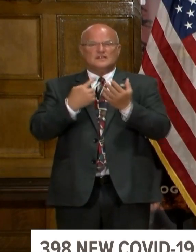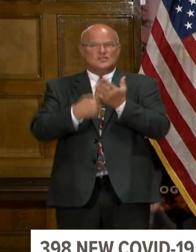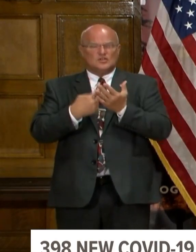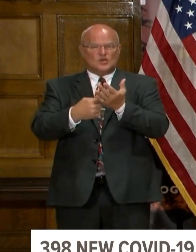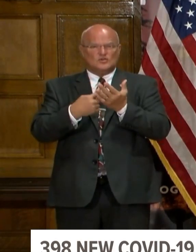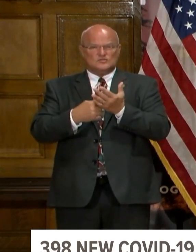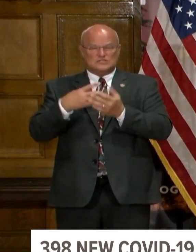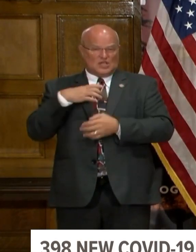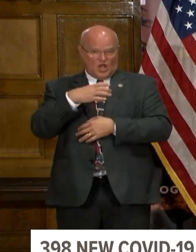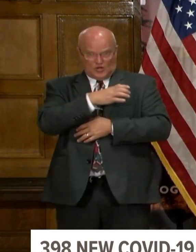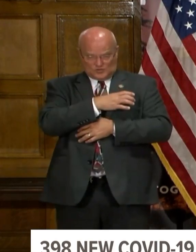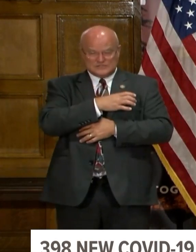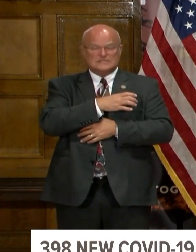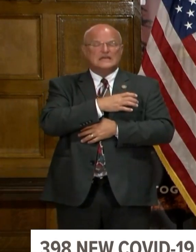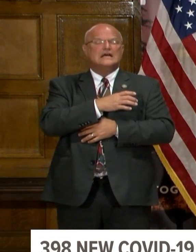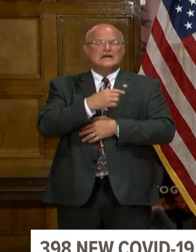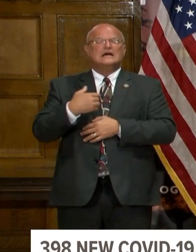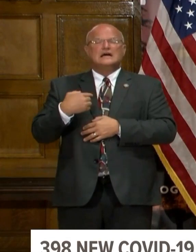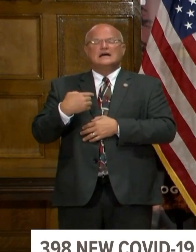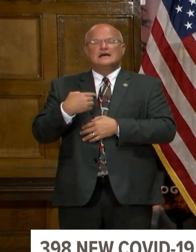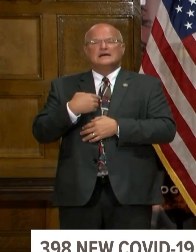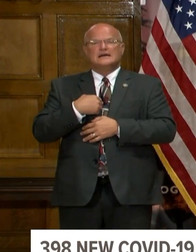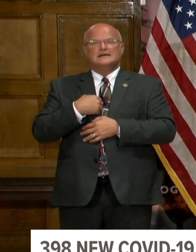in Congress, have